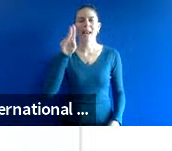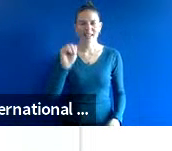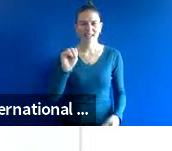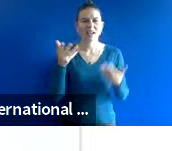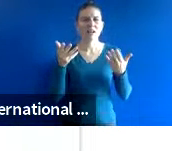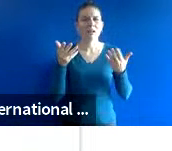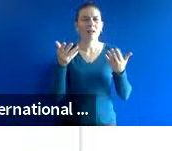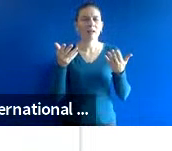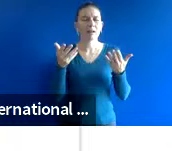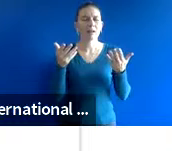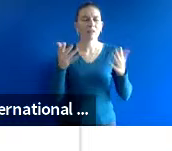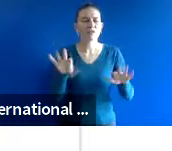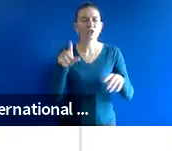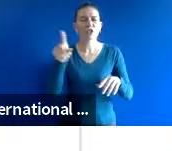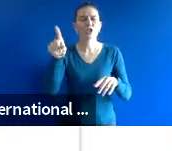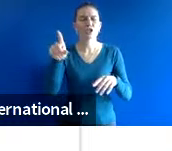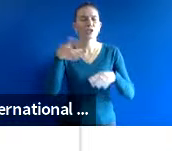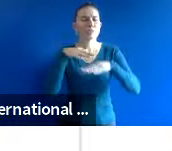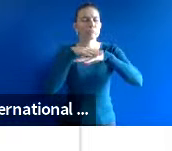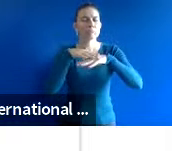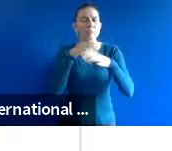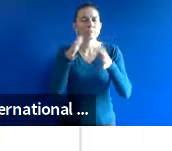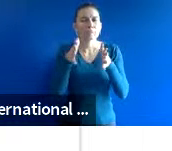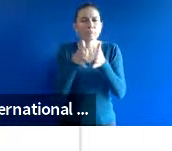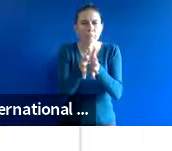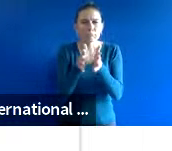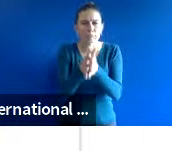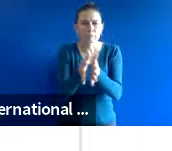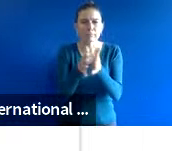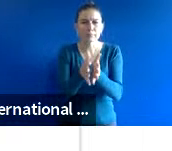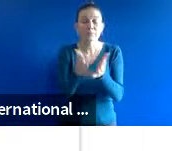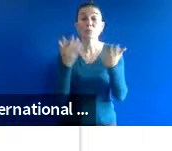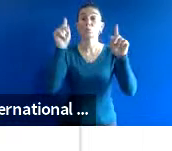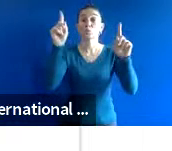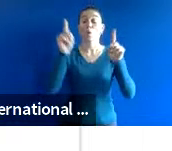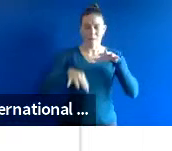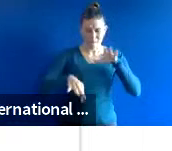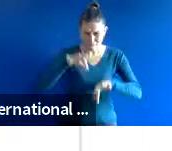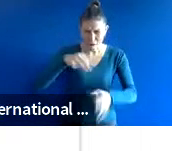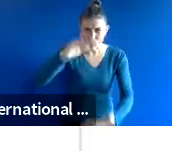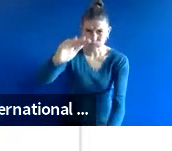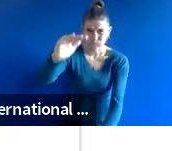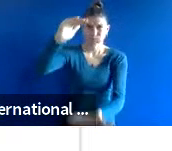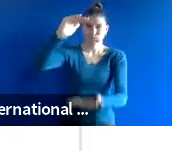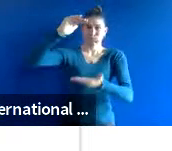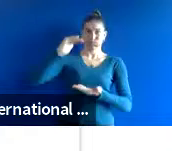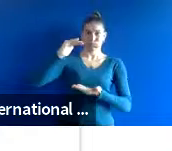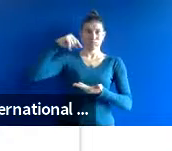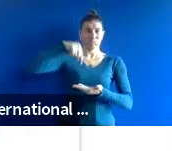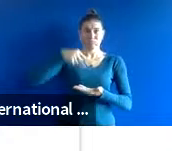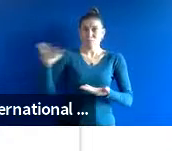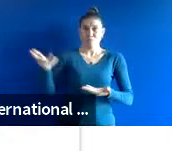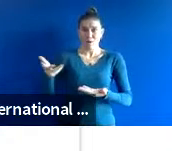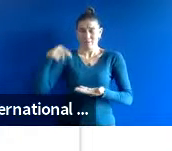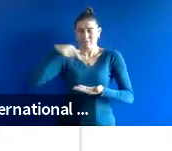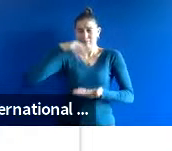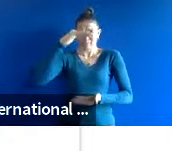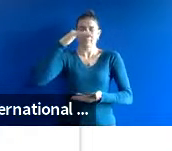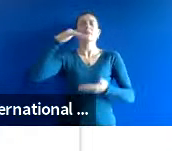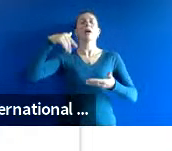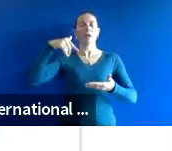already touched a little bit. What are we doing now with all the results? We have constructed a framework